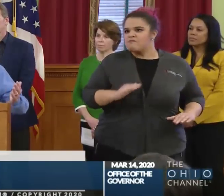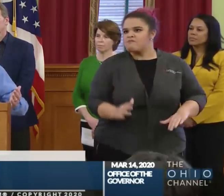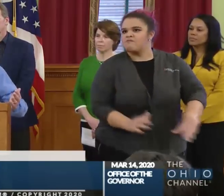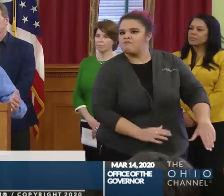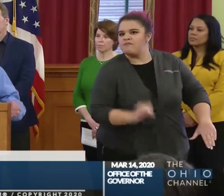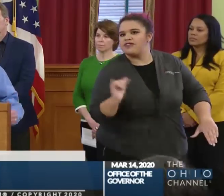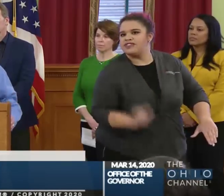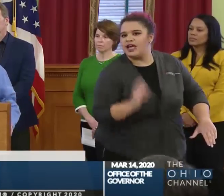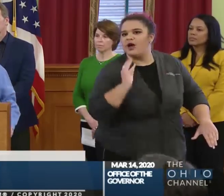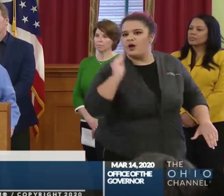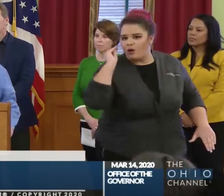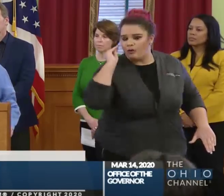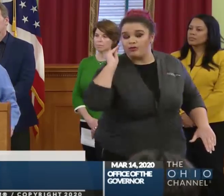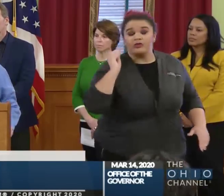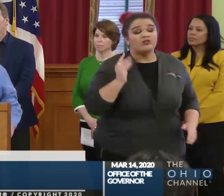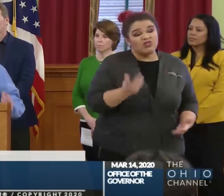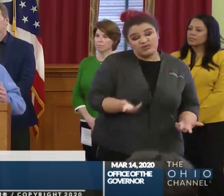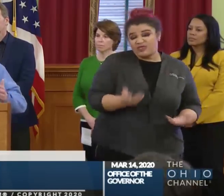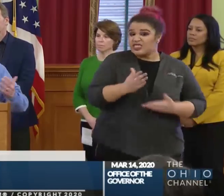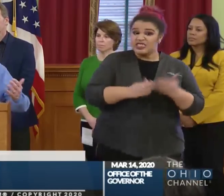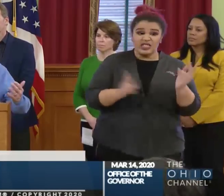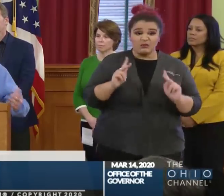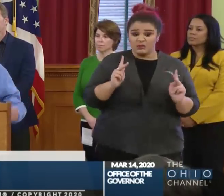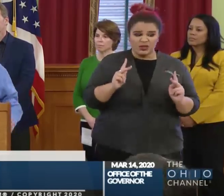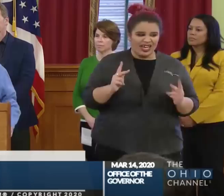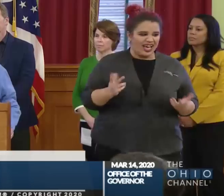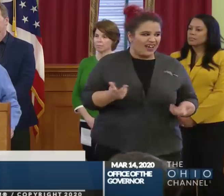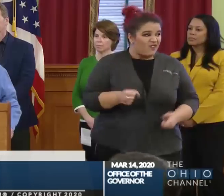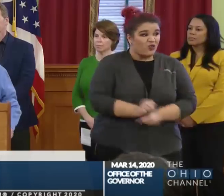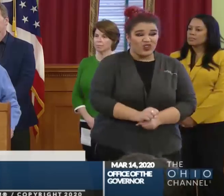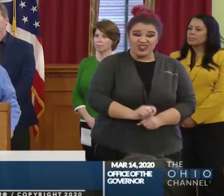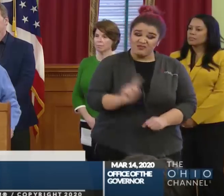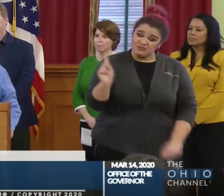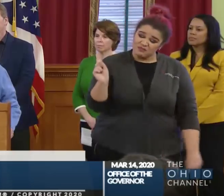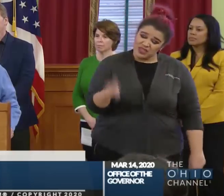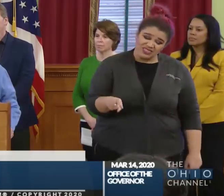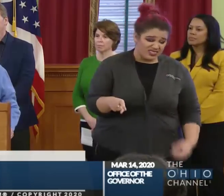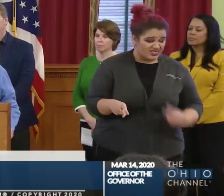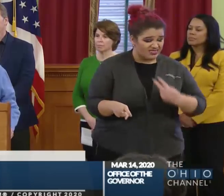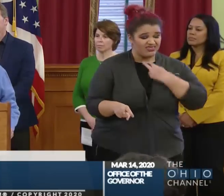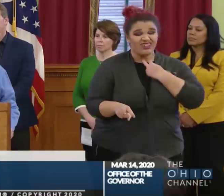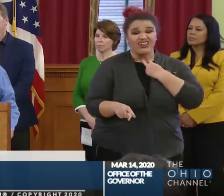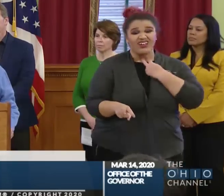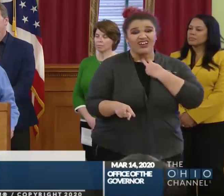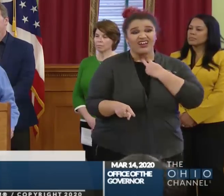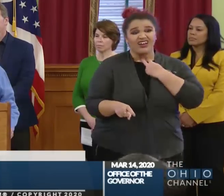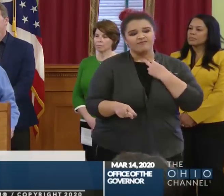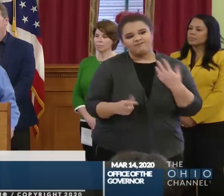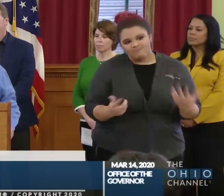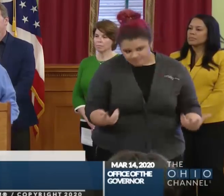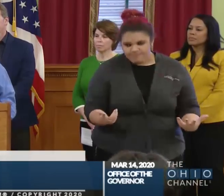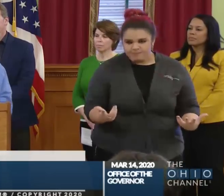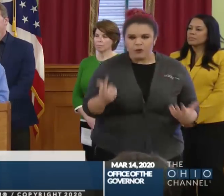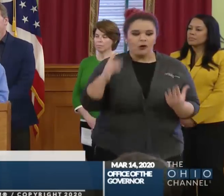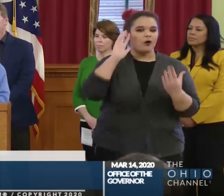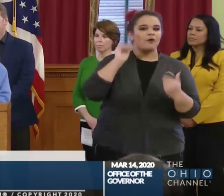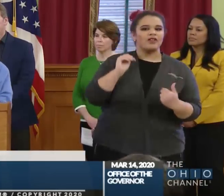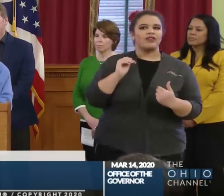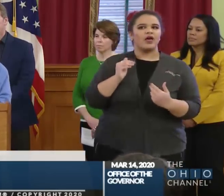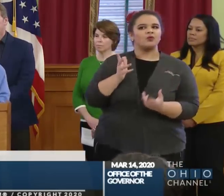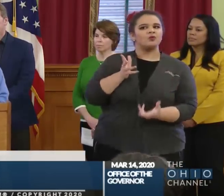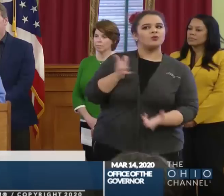some cannot. And so those who cannot, we would hope they would work with their daycare, again, to